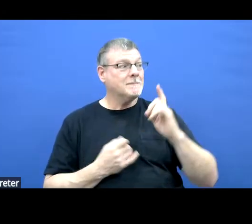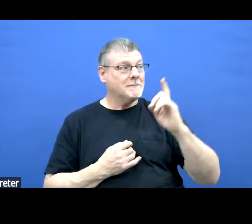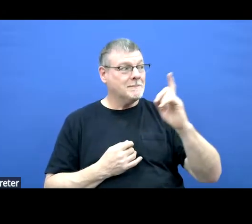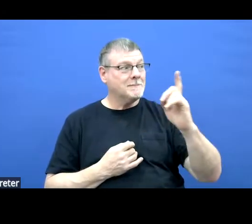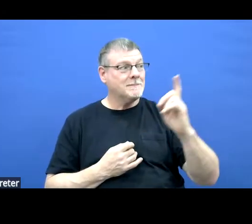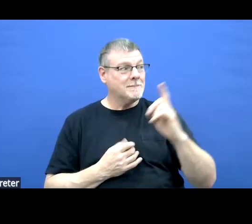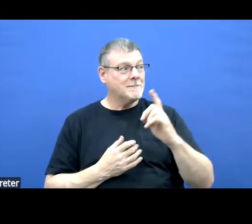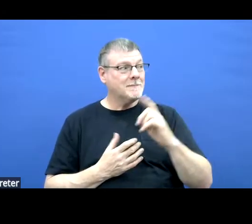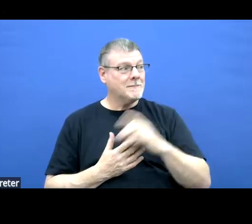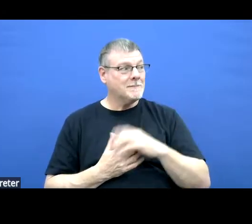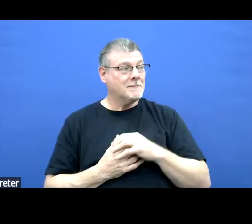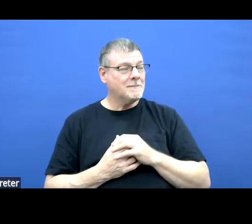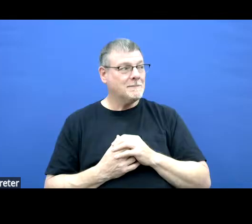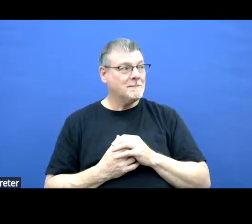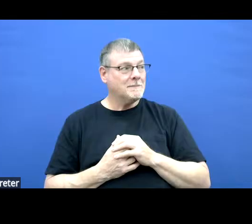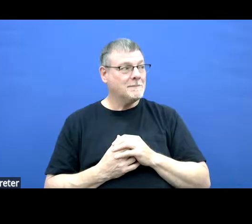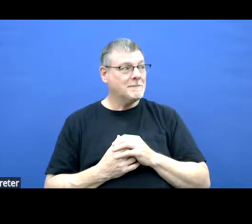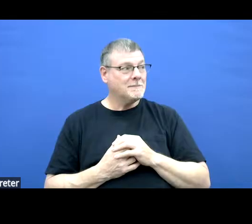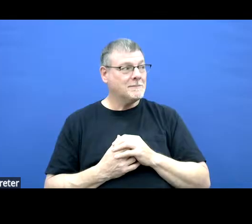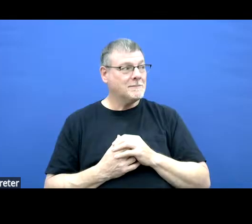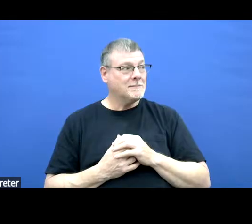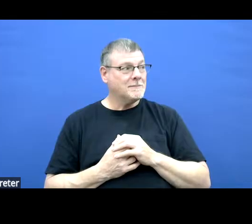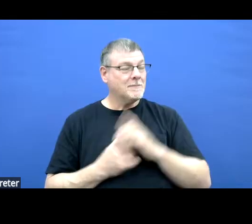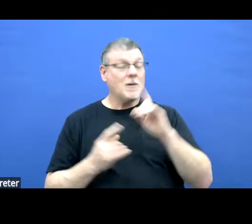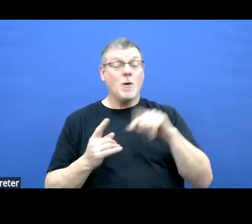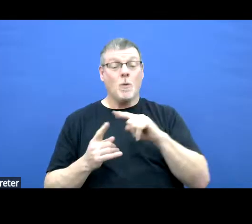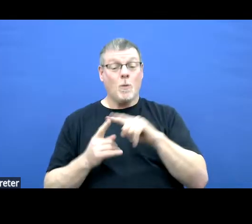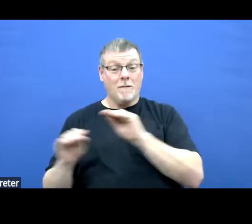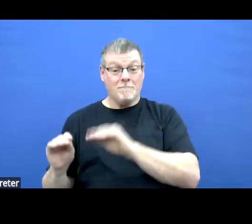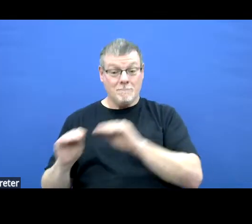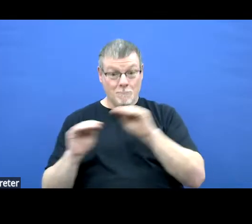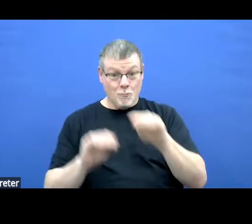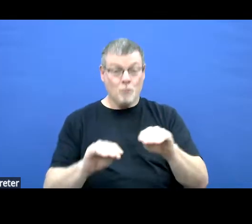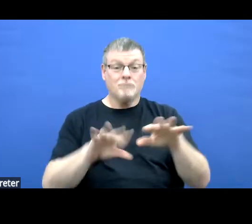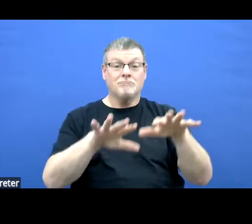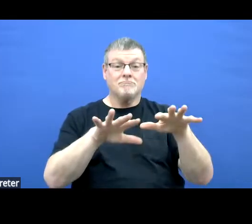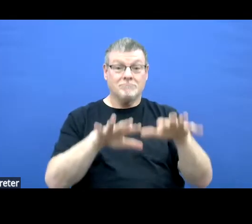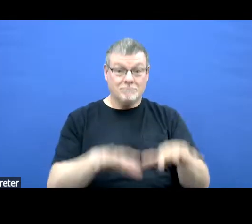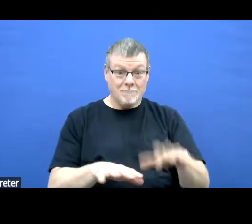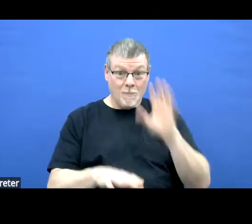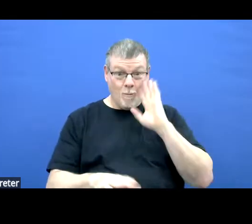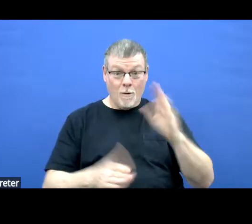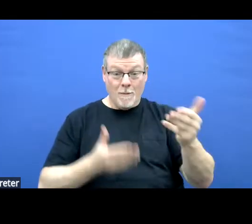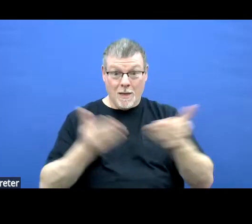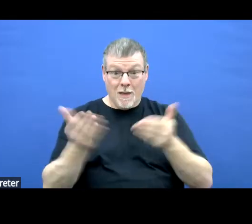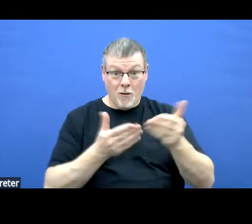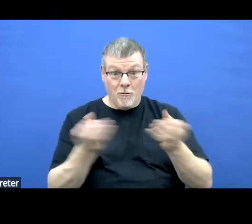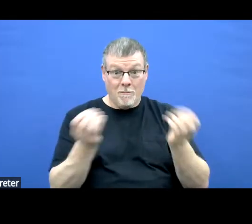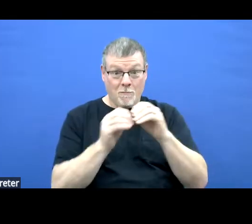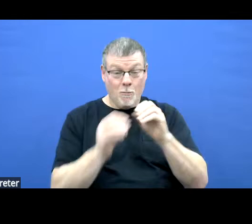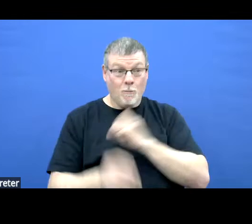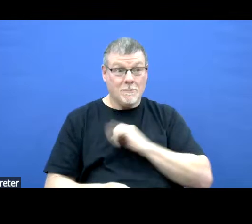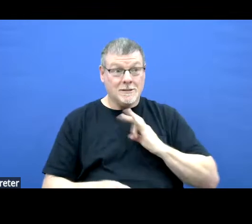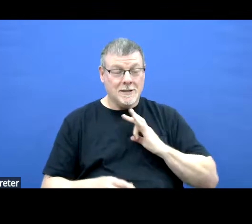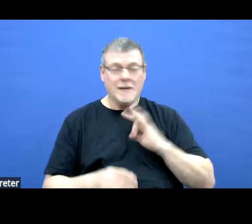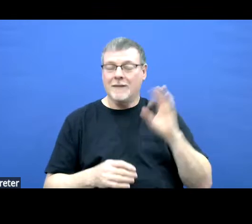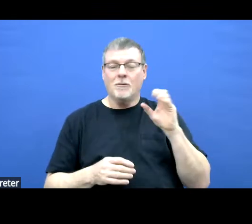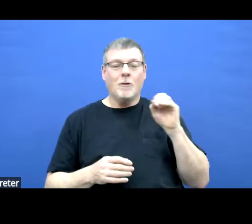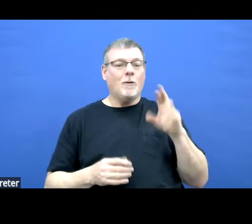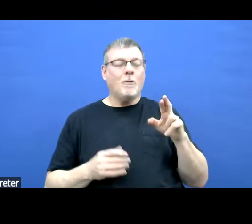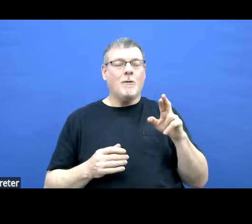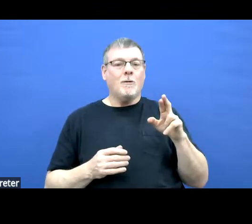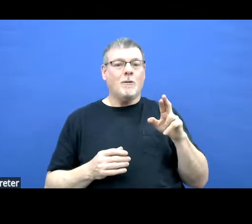I was just thinking, once you guys are settled in there, do you think you're gonna be hiring more staff? Or is it